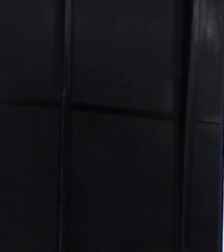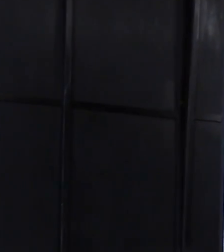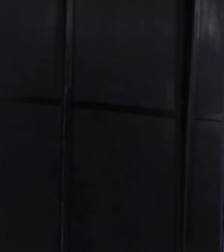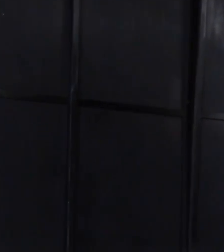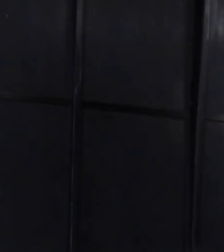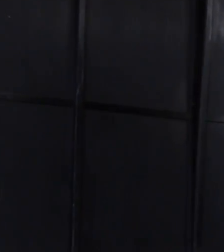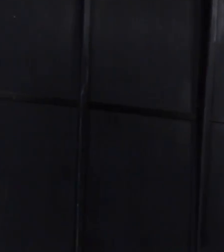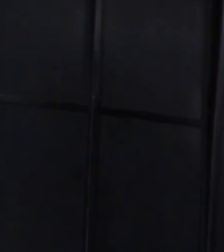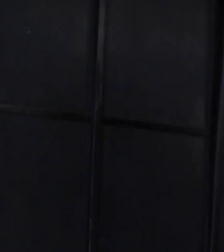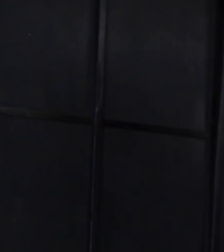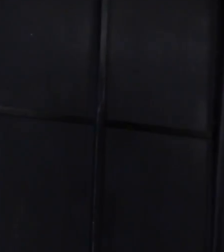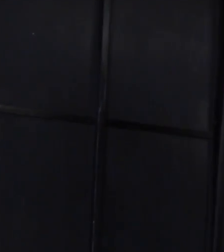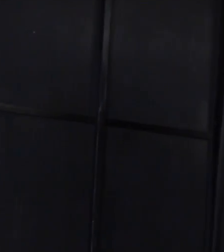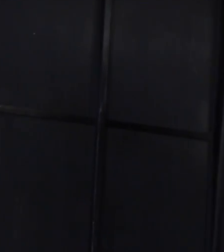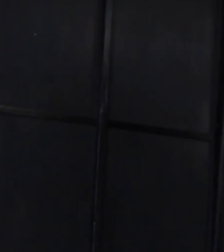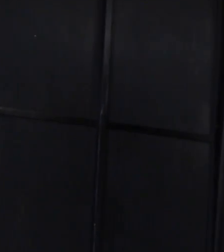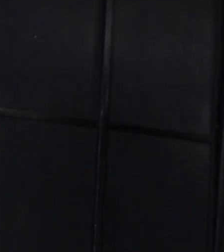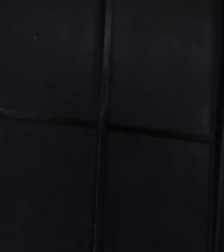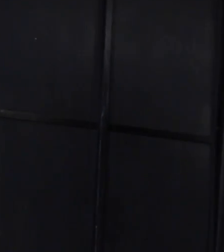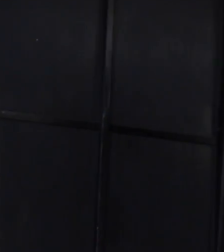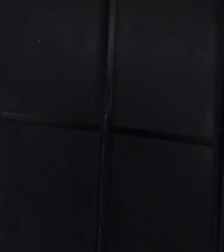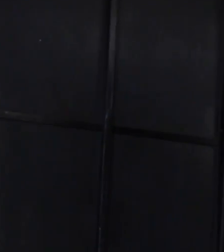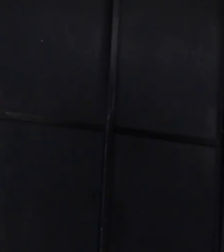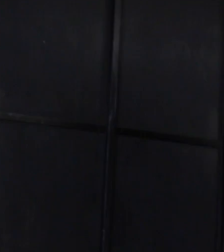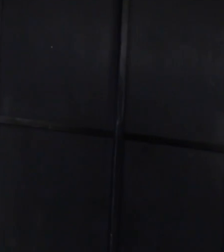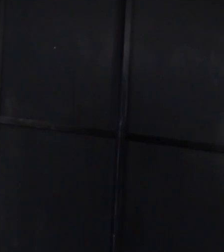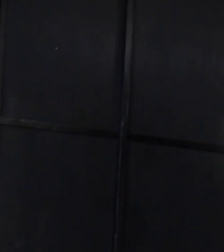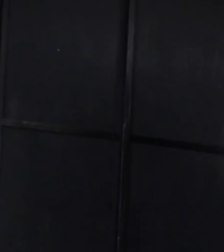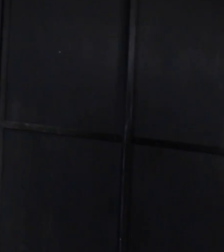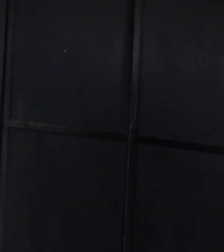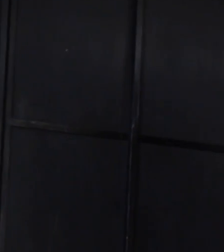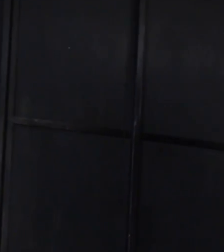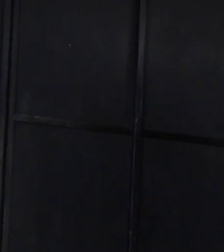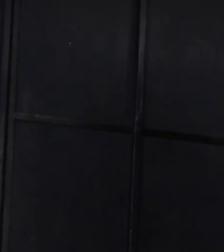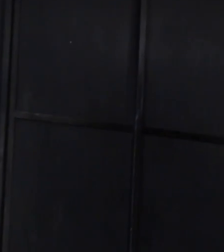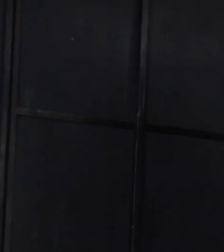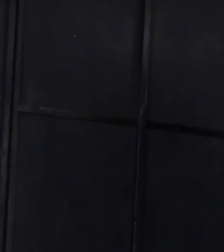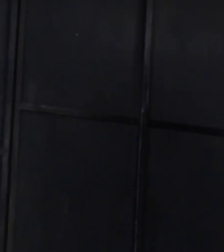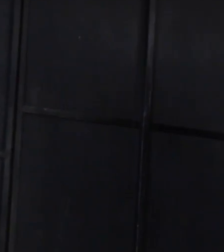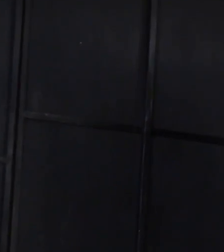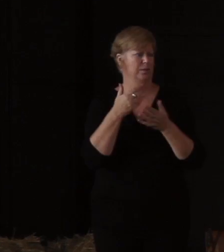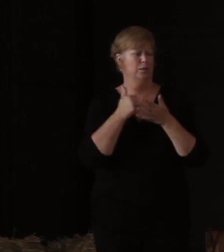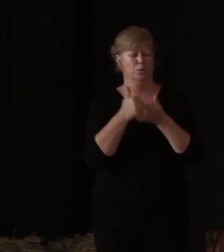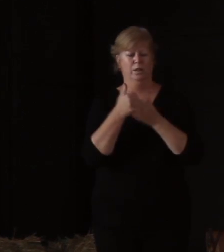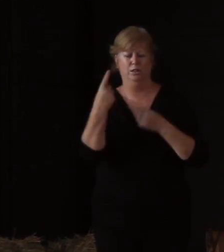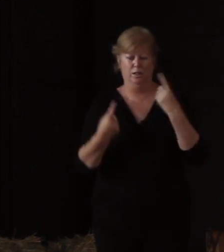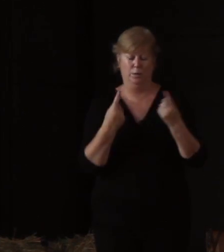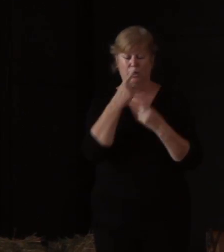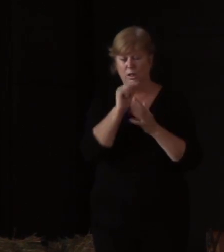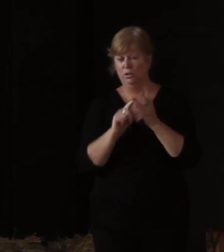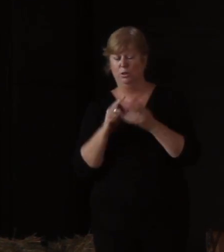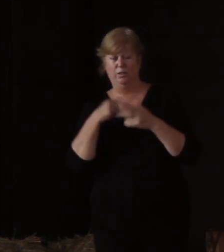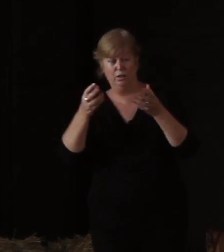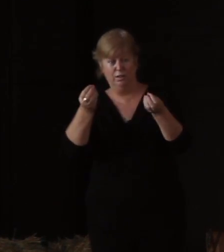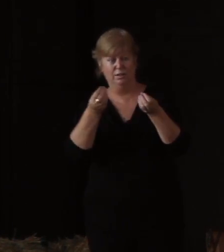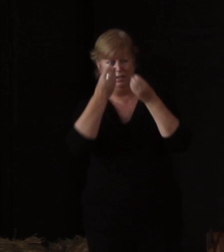other. You've heard up here all of these messages about the value to all of us of being service to each other. But we can only do it when you let us